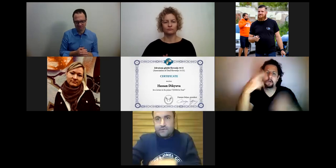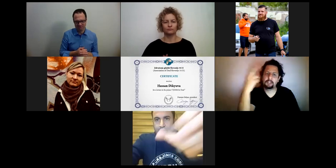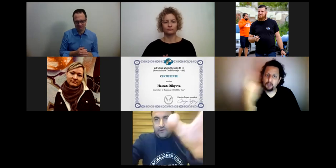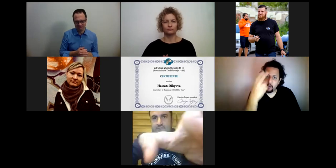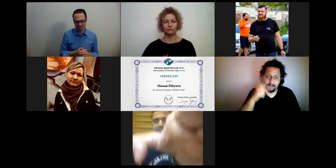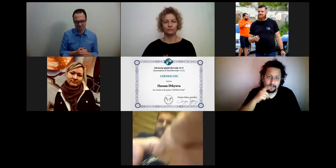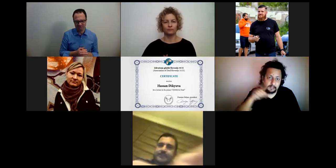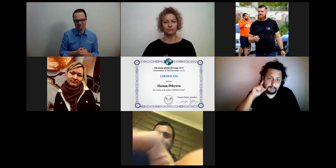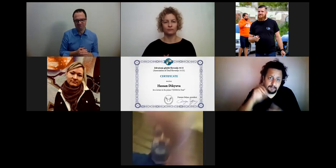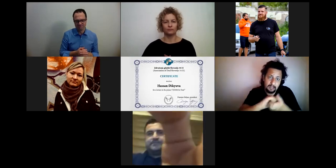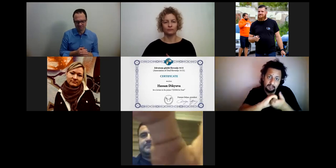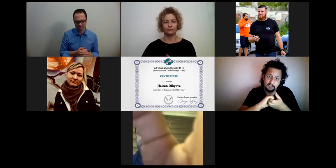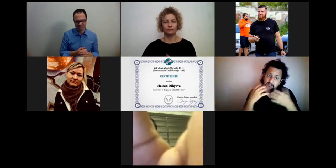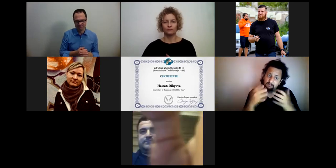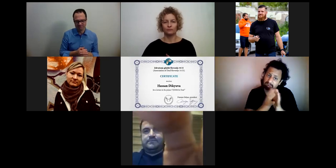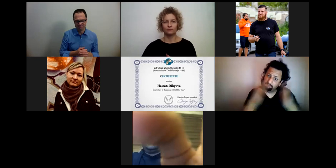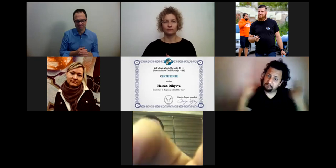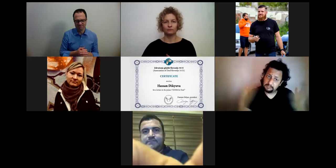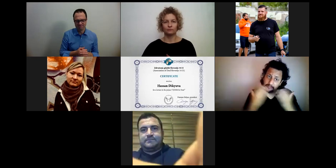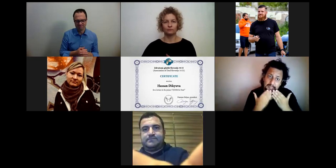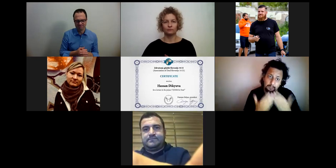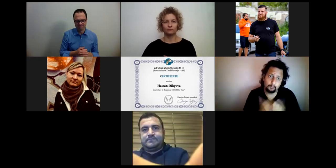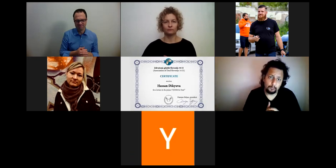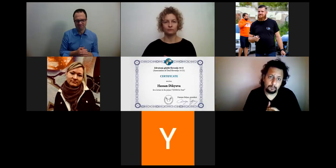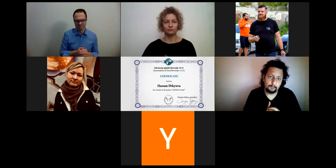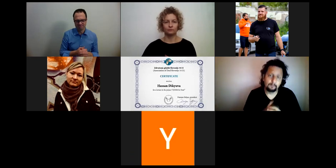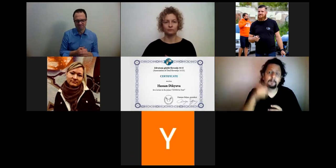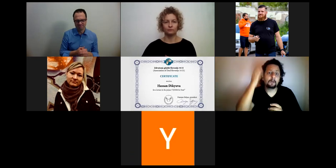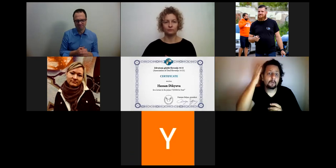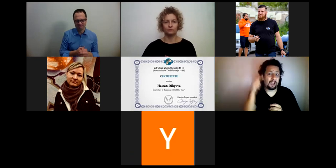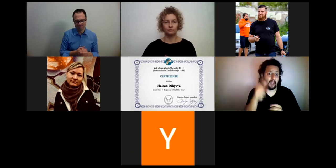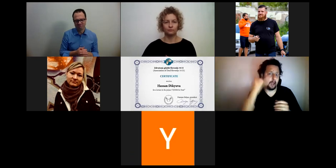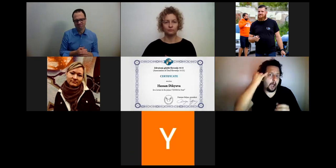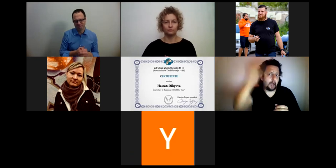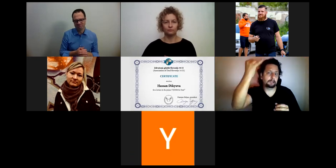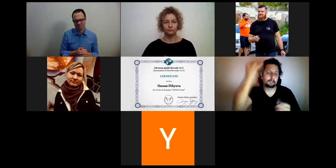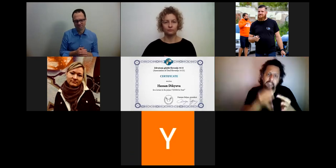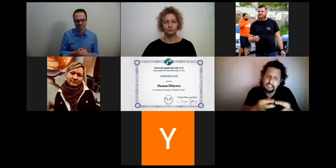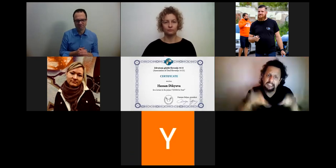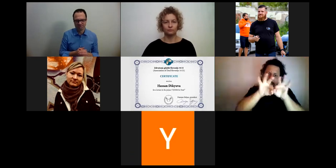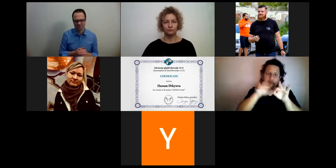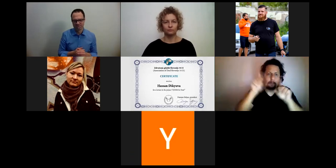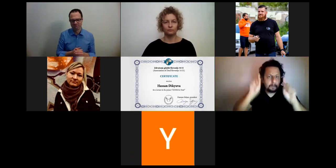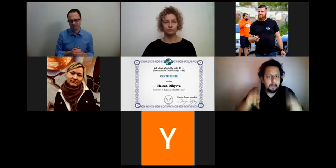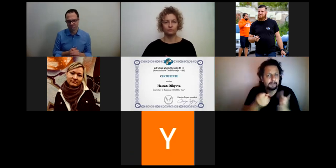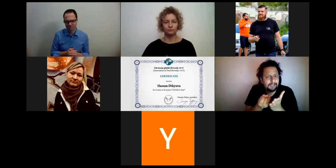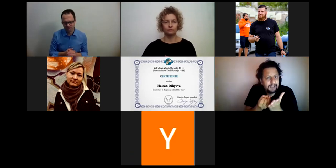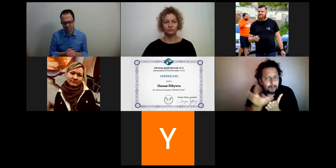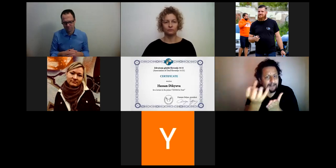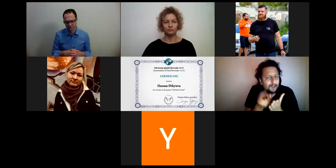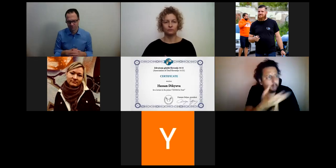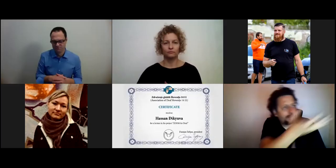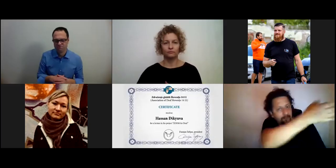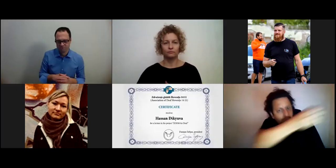these amazing presenters. And thank you to Slovenia and the deaf community there for putting this on.